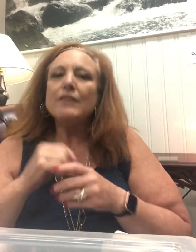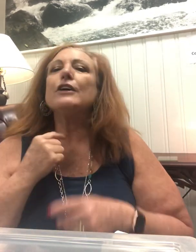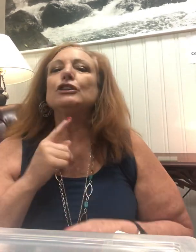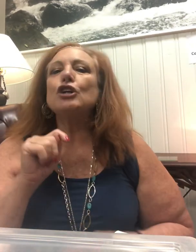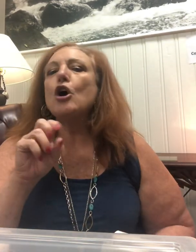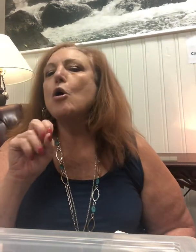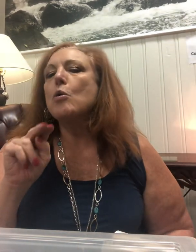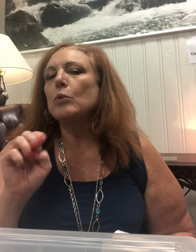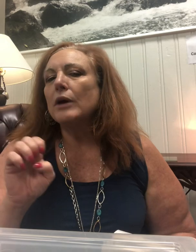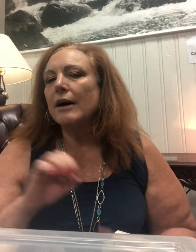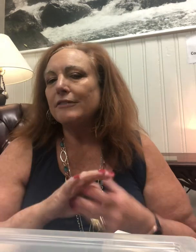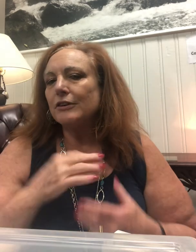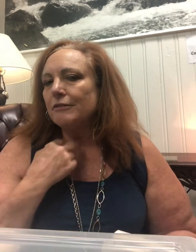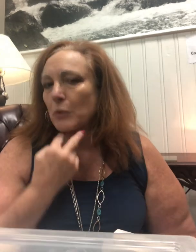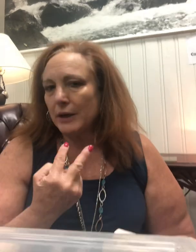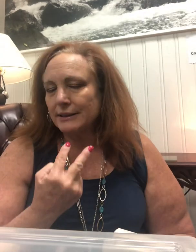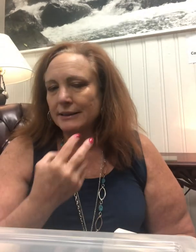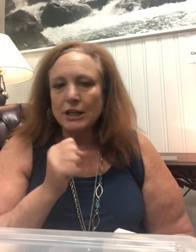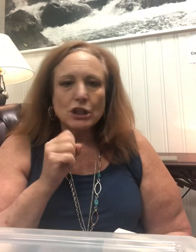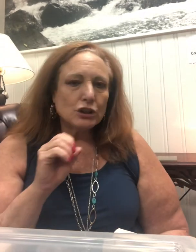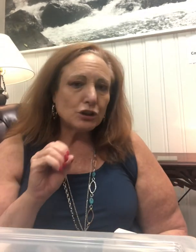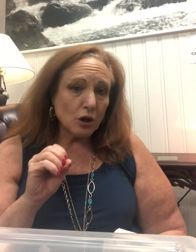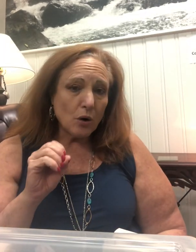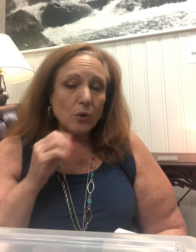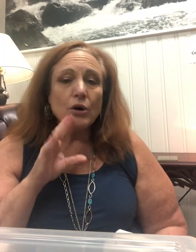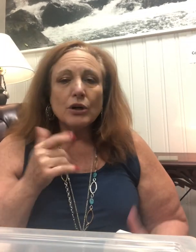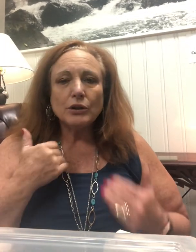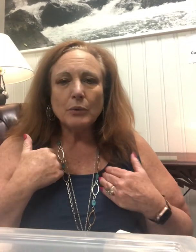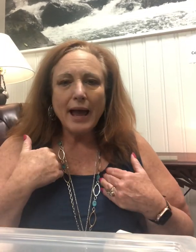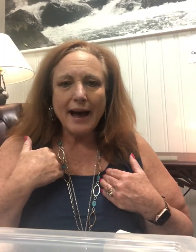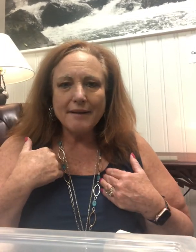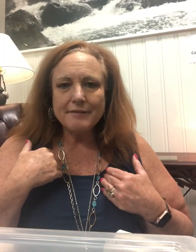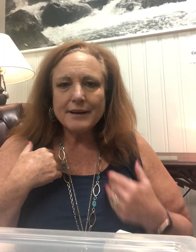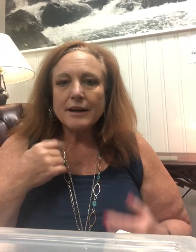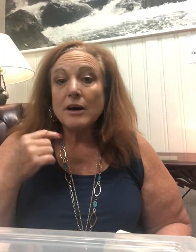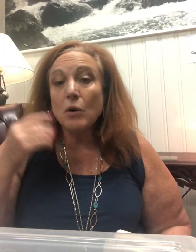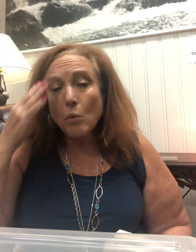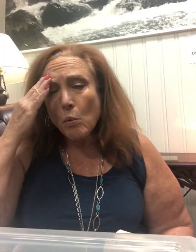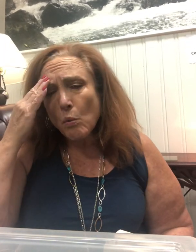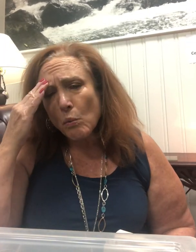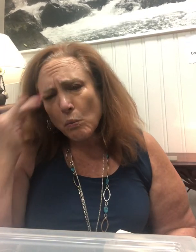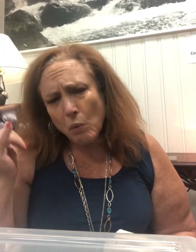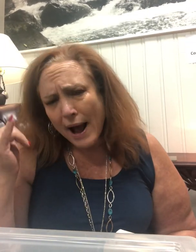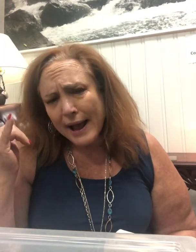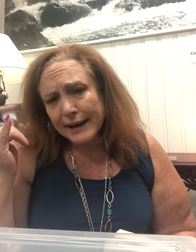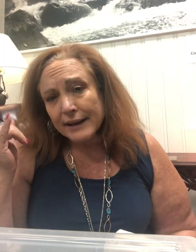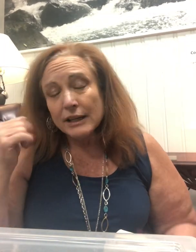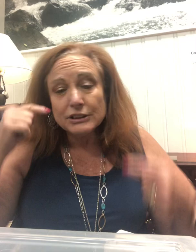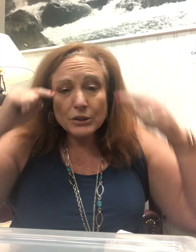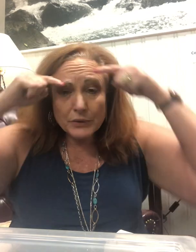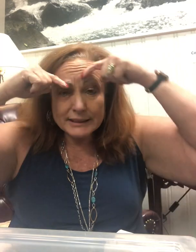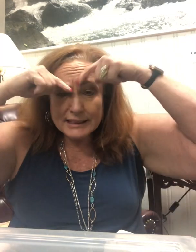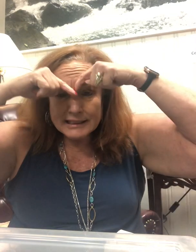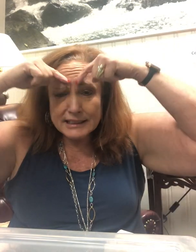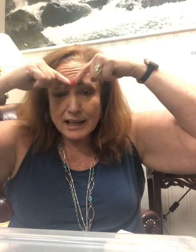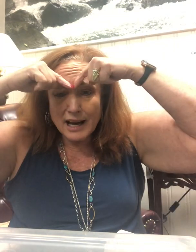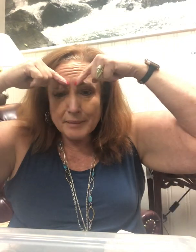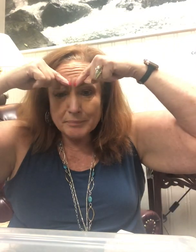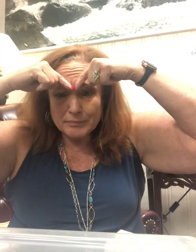the tone of your voice. So you have why. So this is